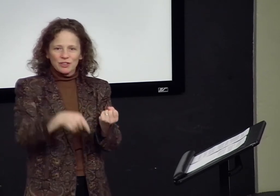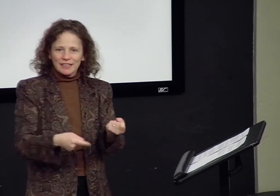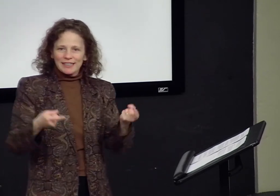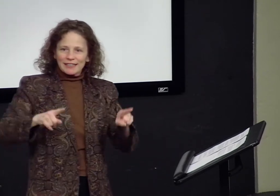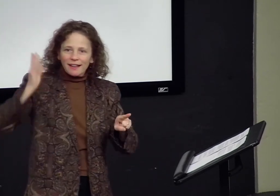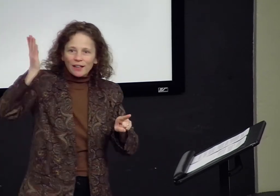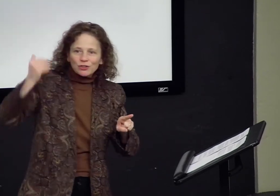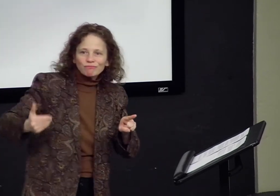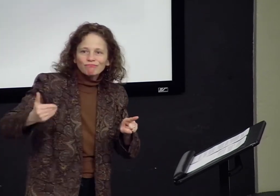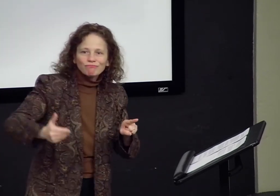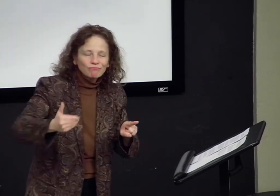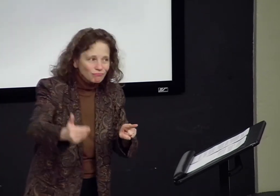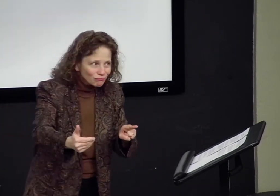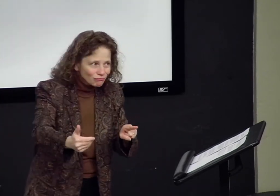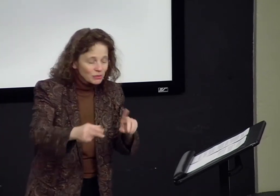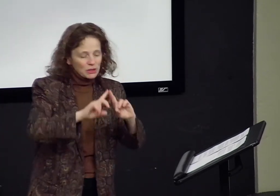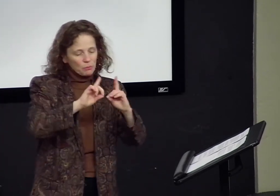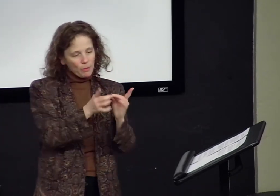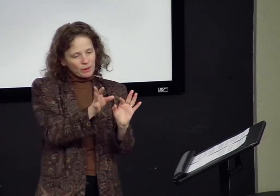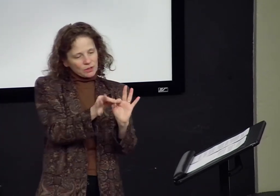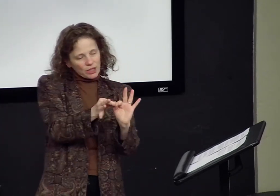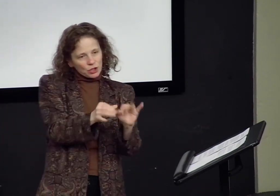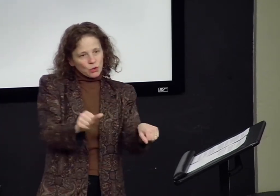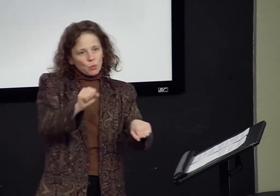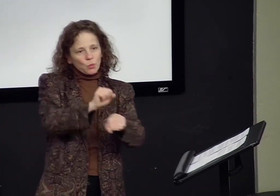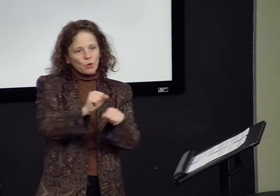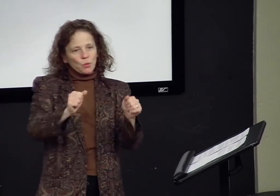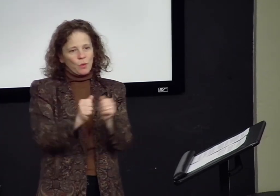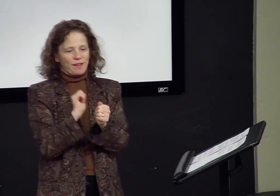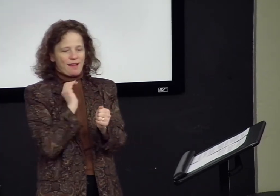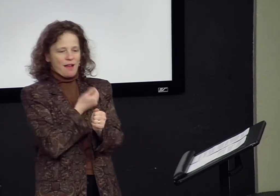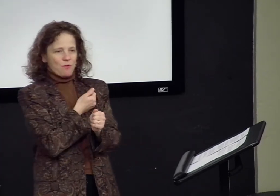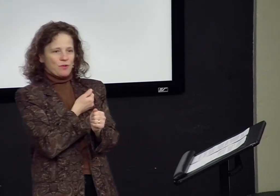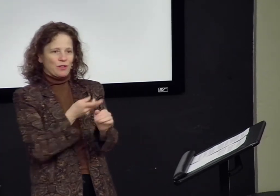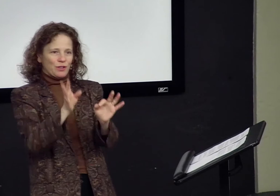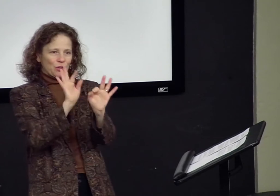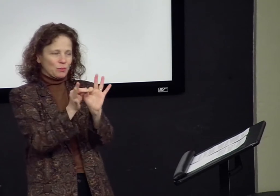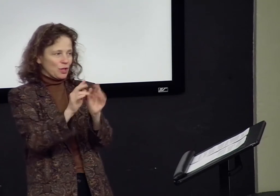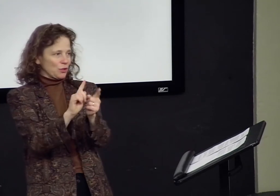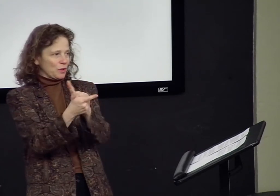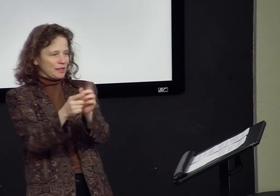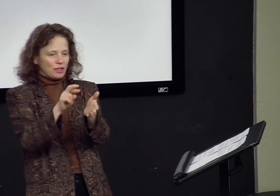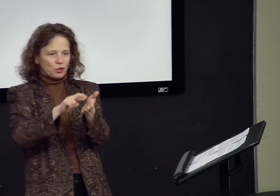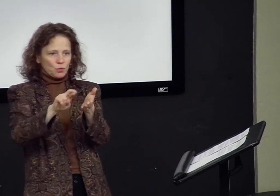We'd also like to thank those who supported the lecture series,